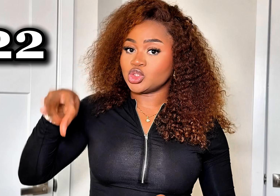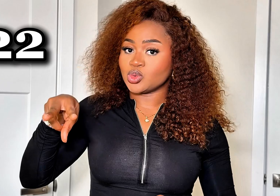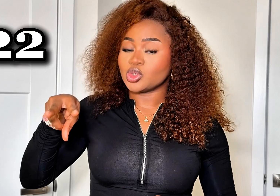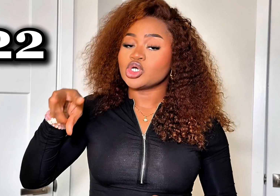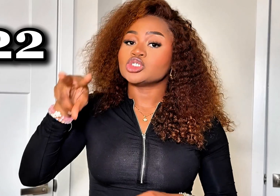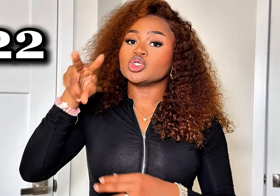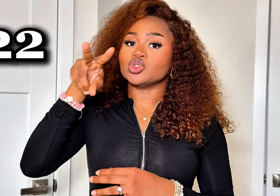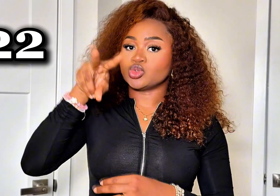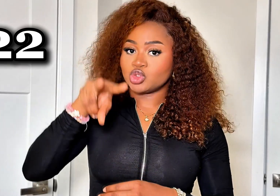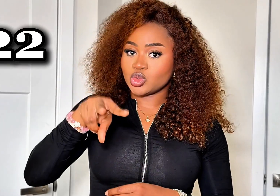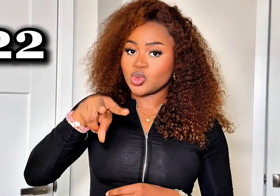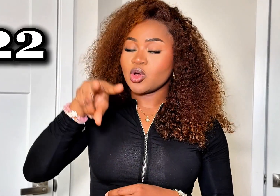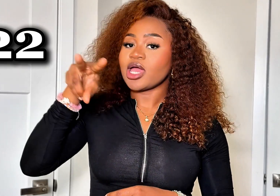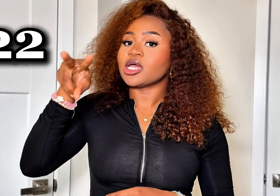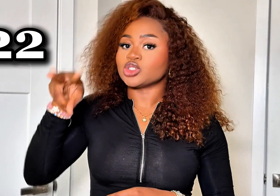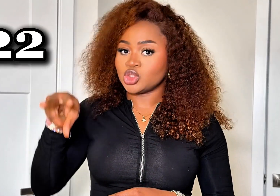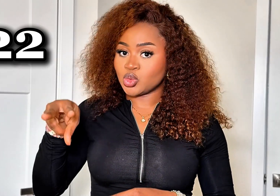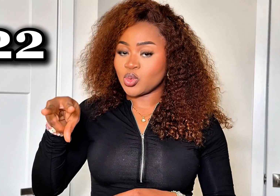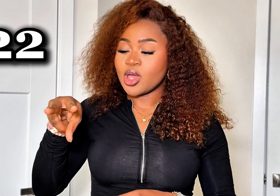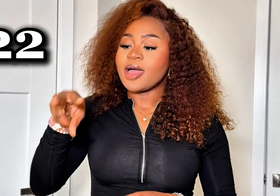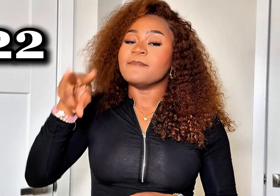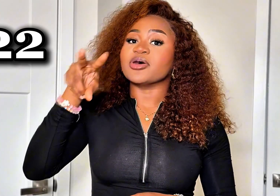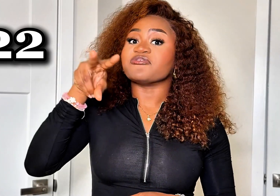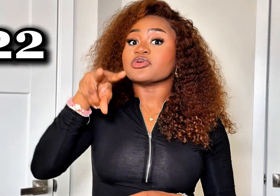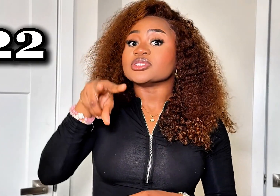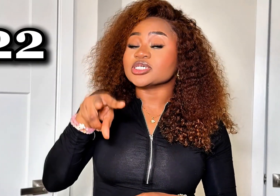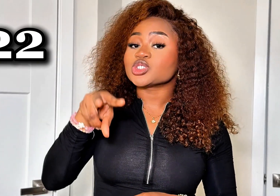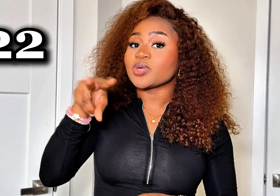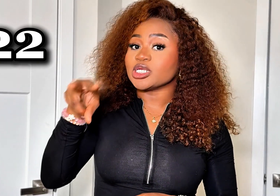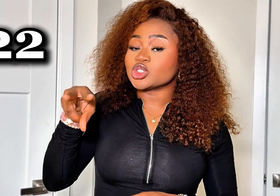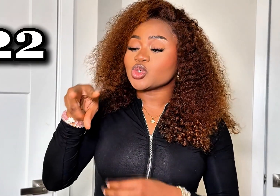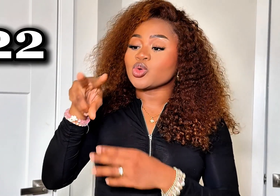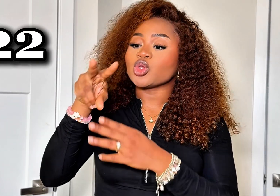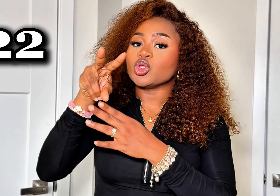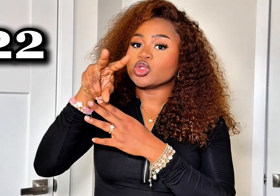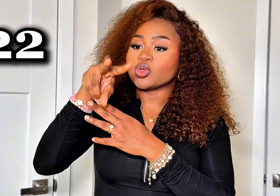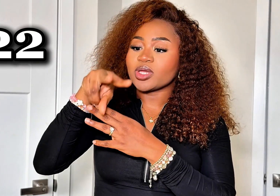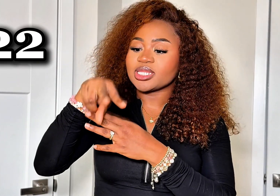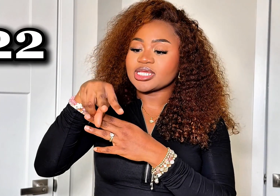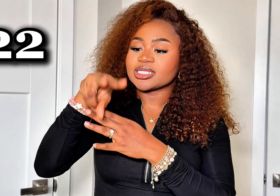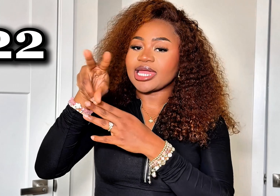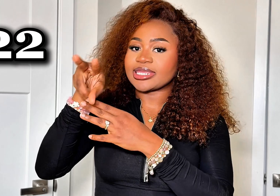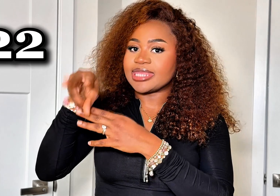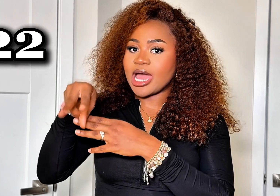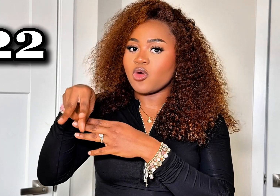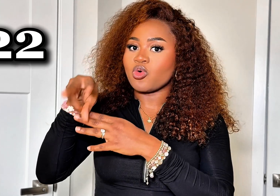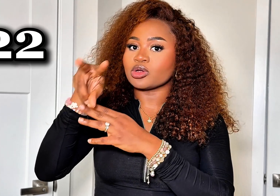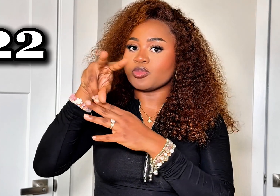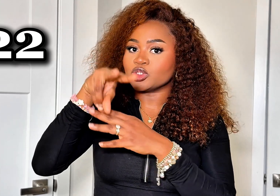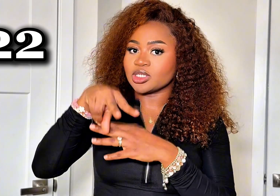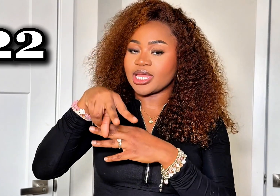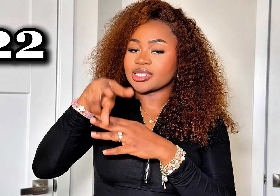22. So you do 2 and 2. But for this 22, you're doing it like downward motion like